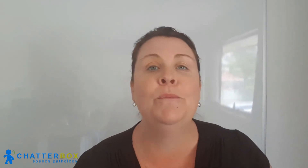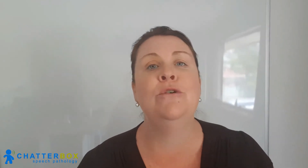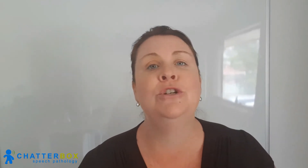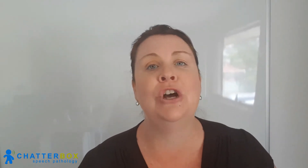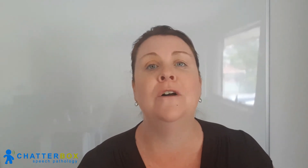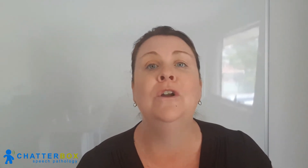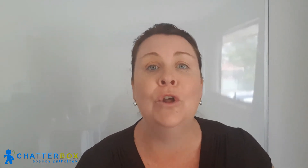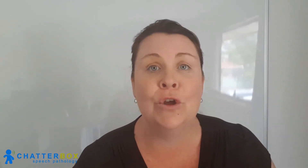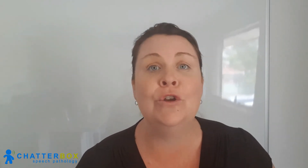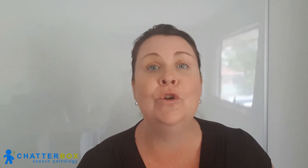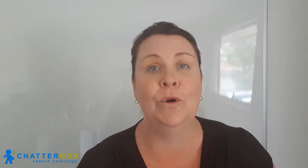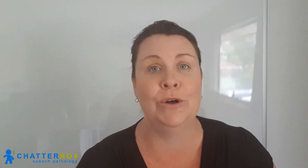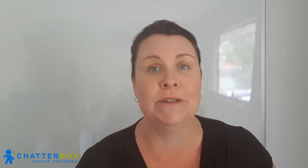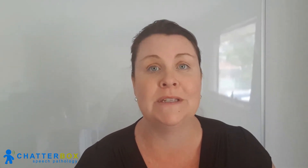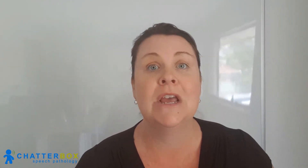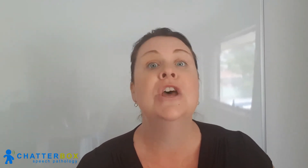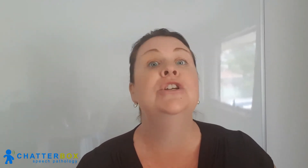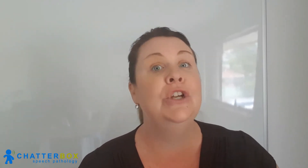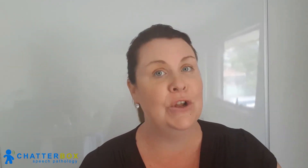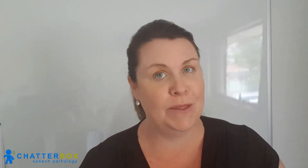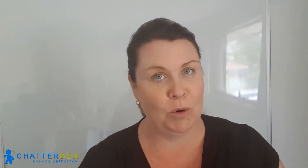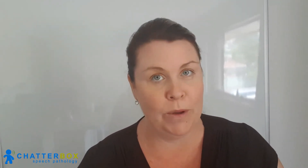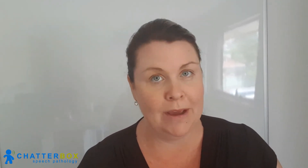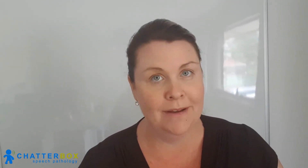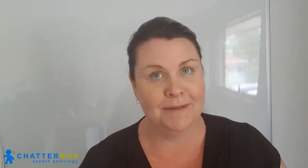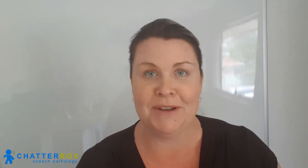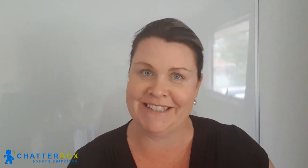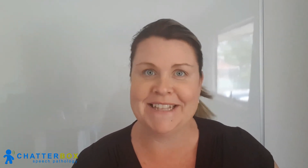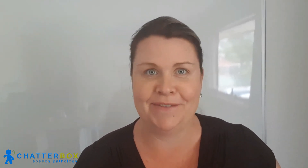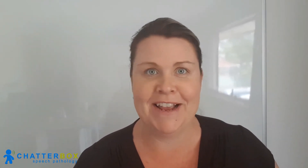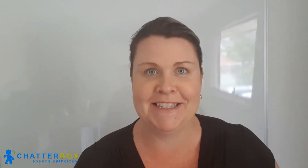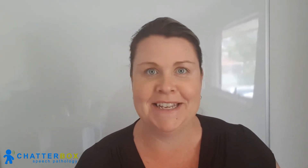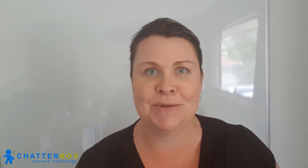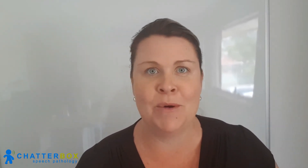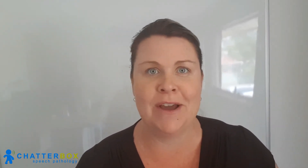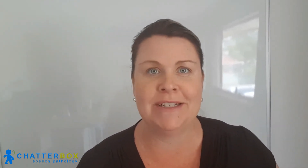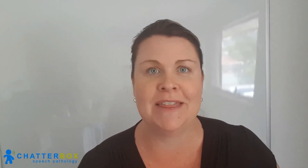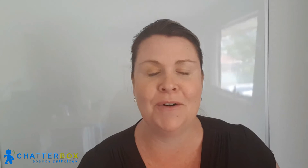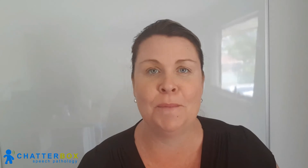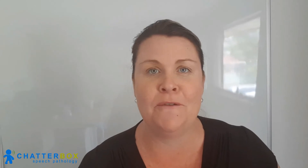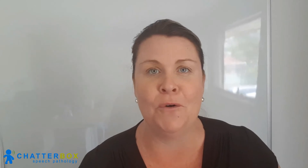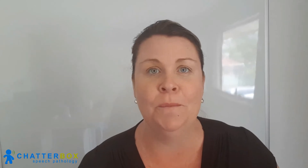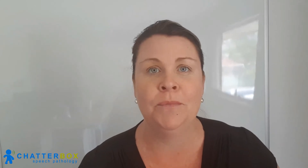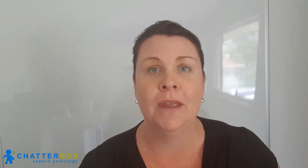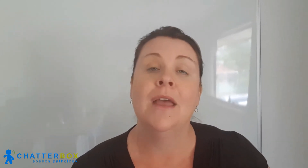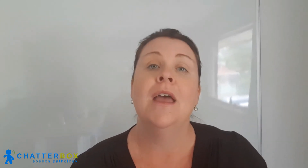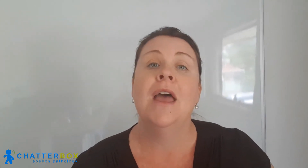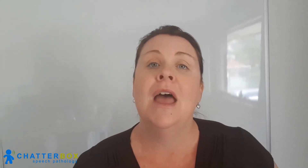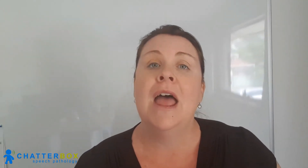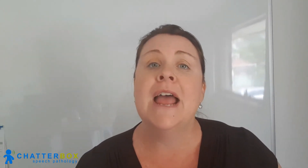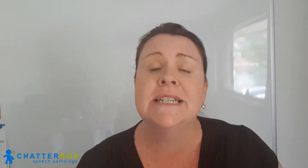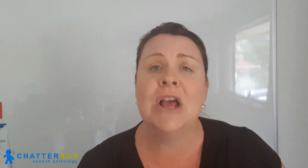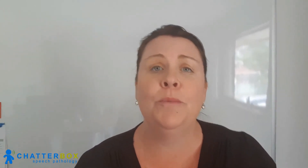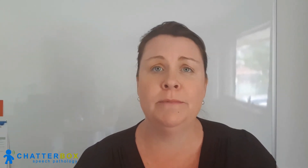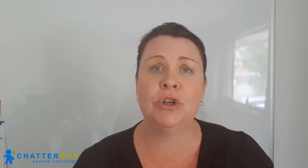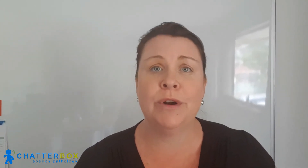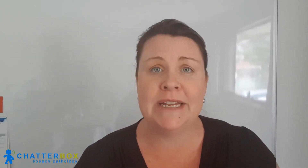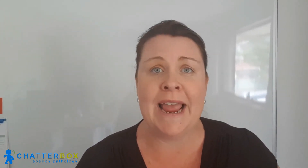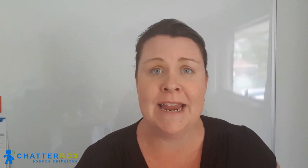your child learn new words, to learn them quicker, because let's face it, that's what we're going to therapy for, and to help them to retain